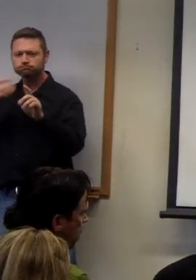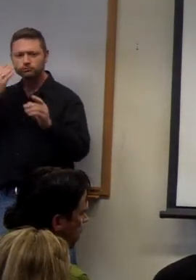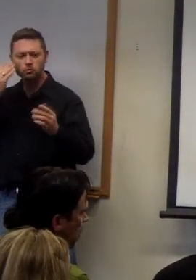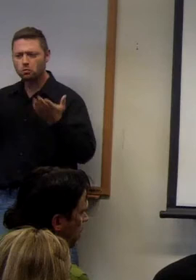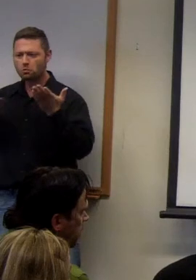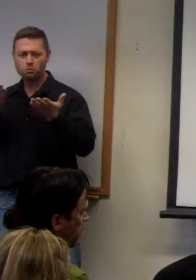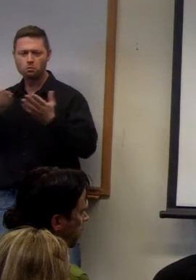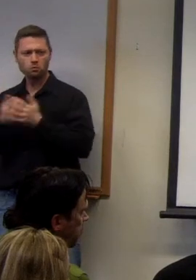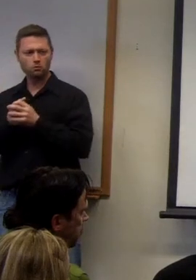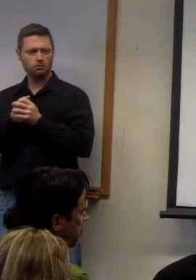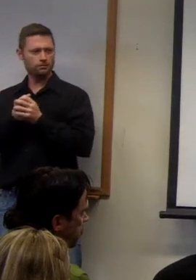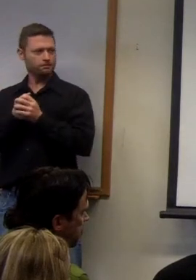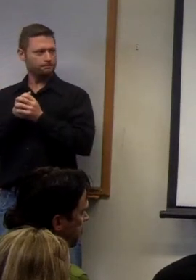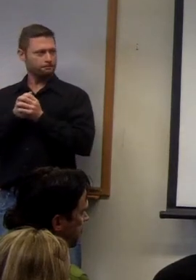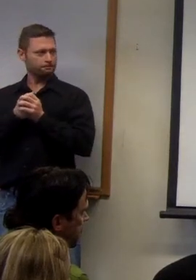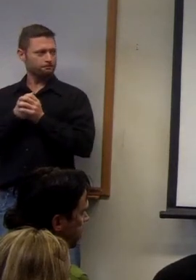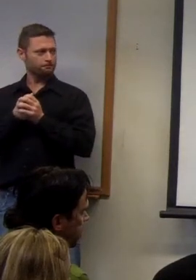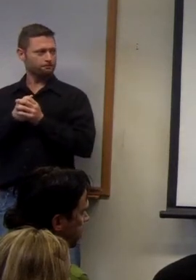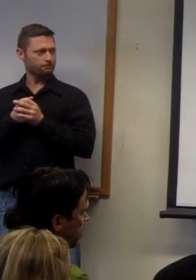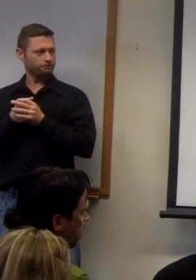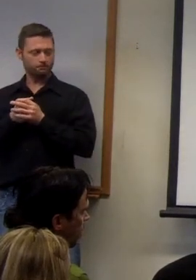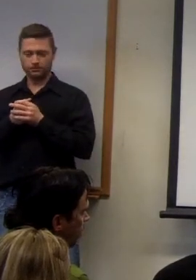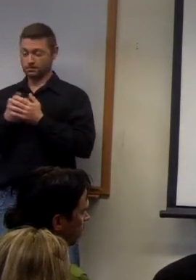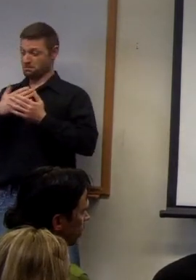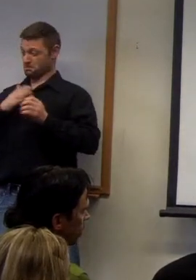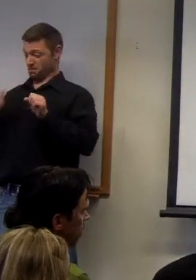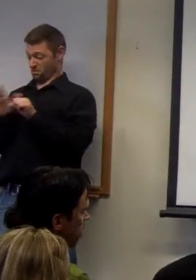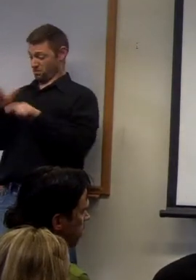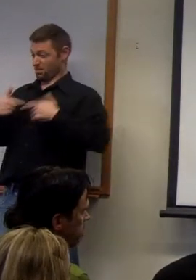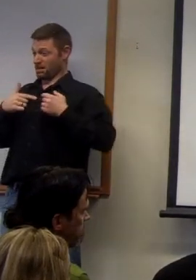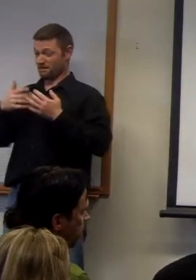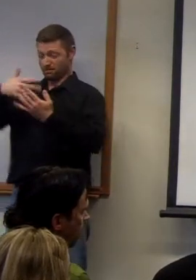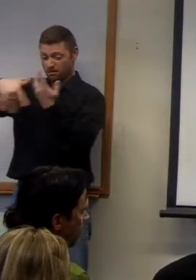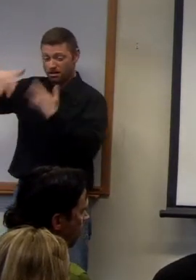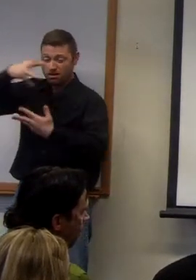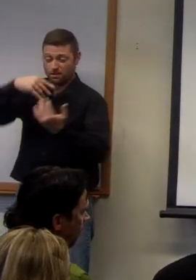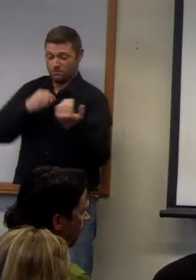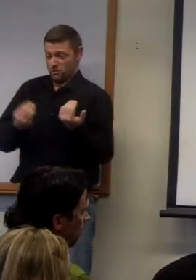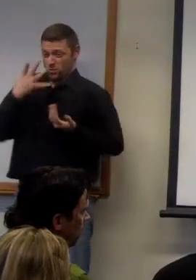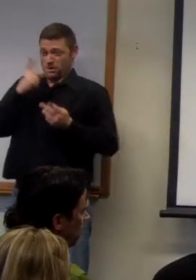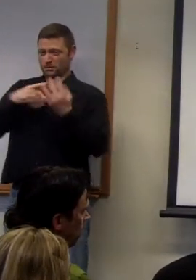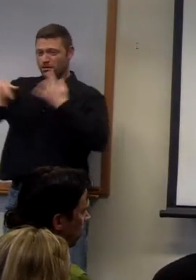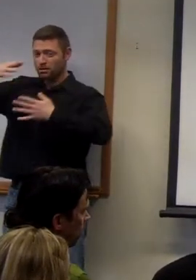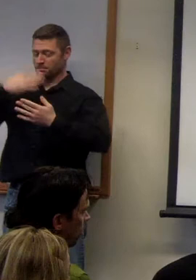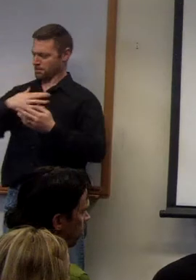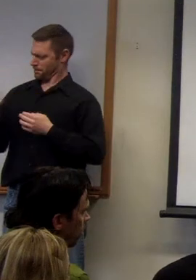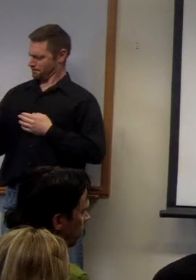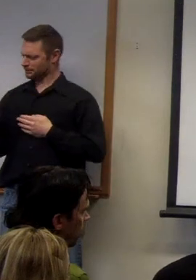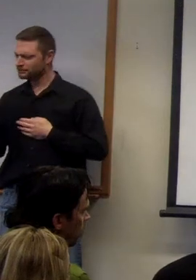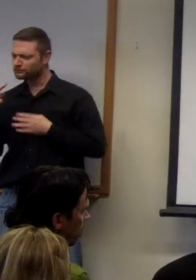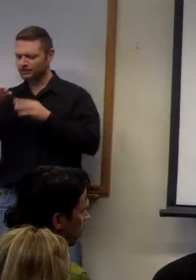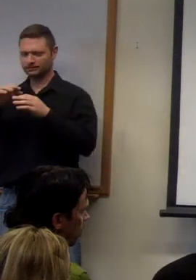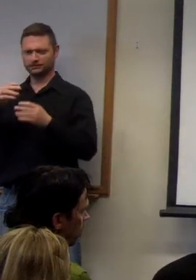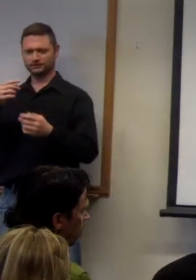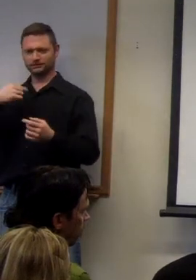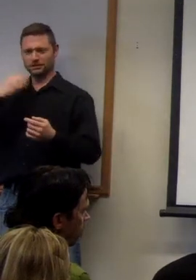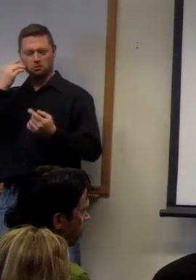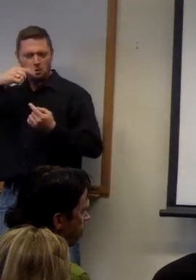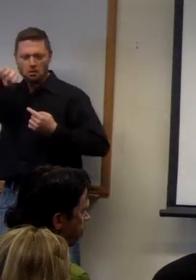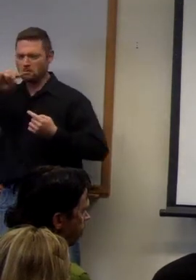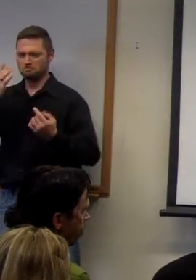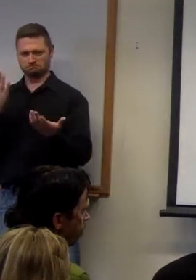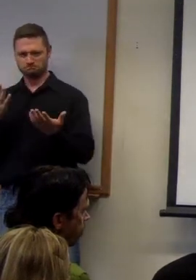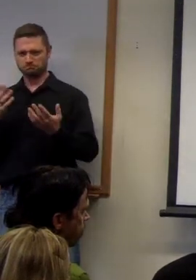about, all my life, I have been around white people. All my life, they've been my best friends. They've been my intimate